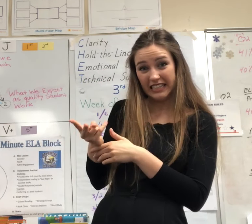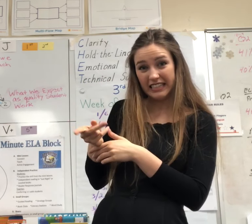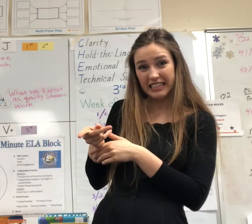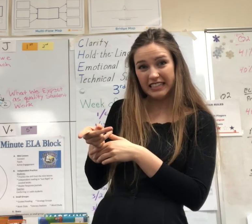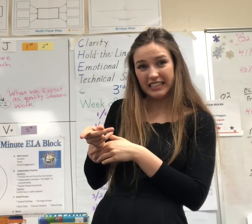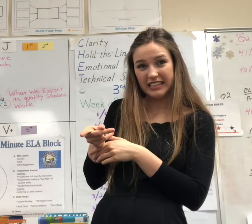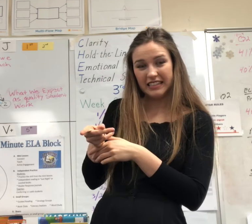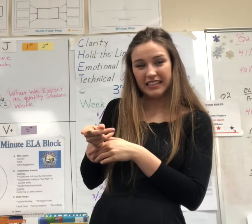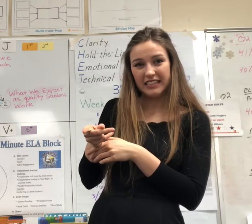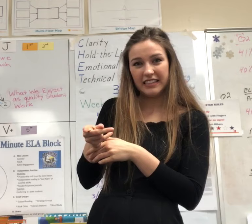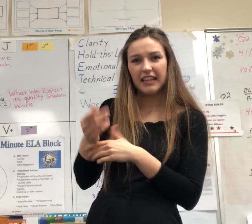Put your hand down, please.